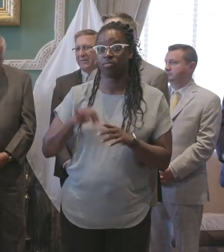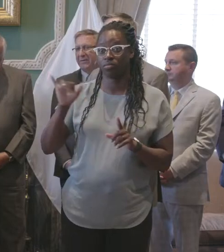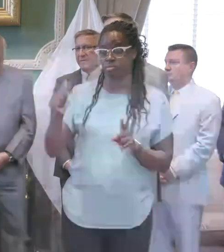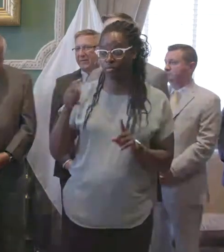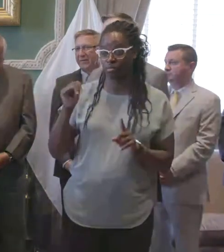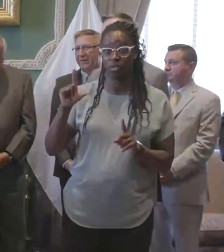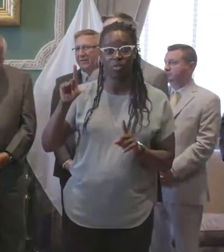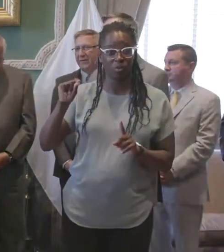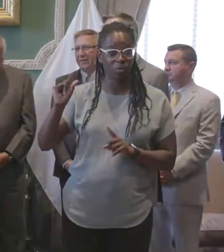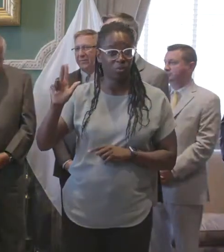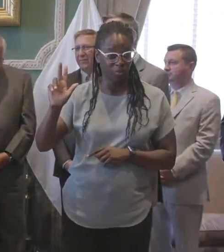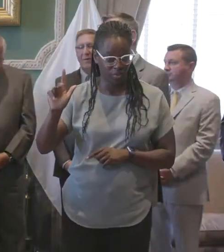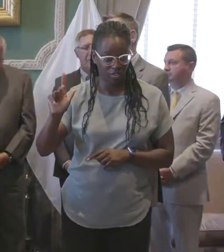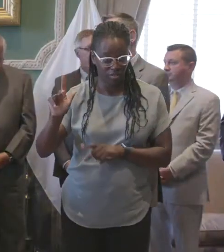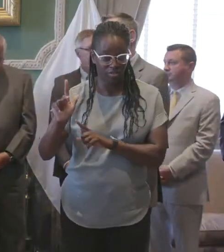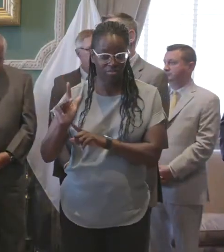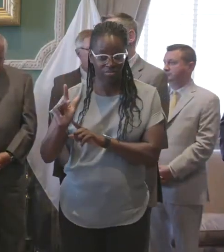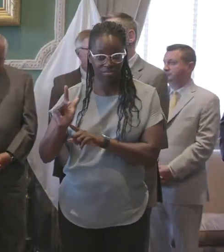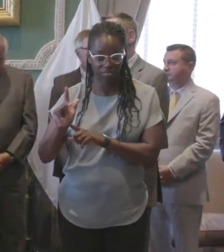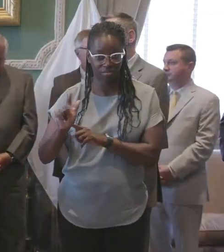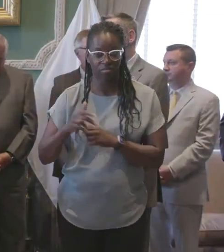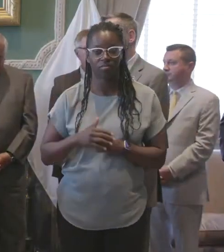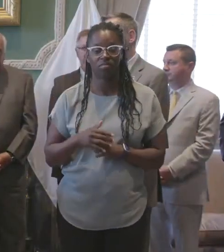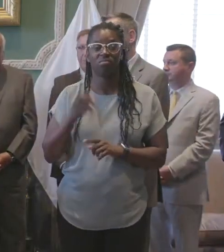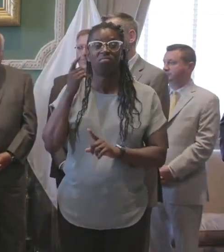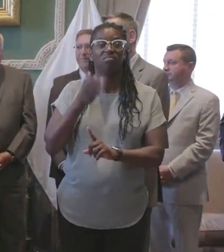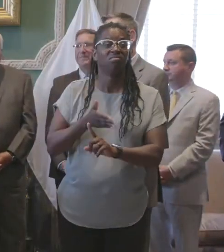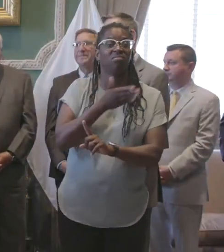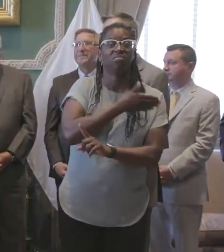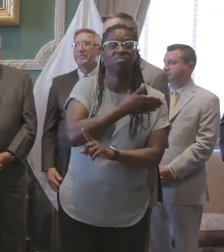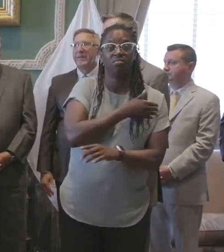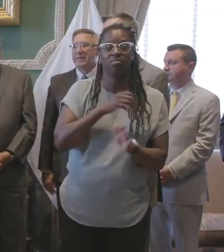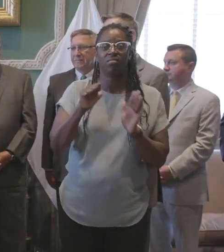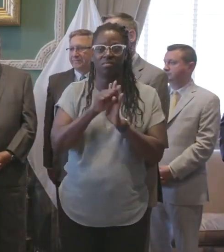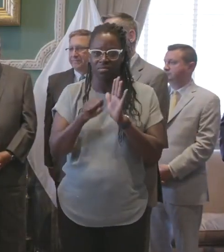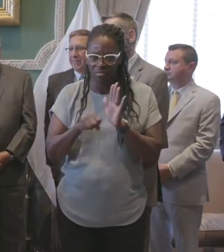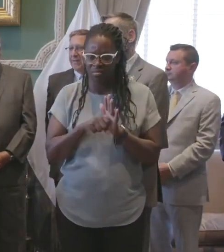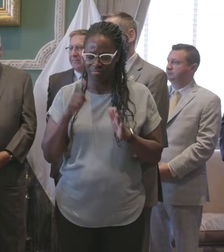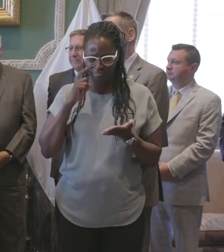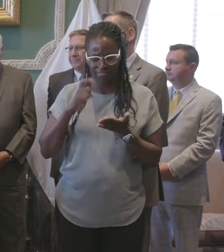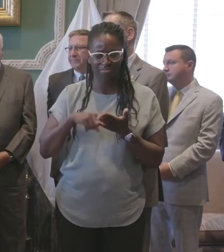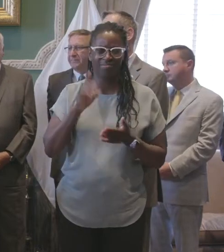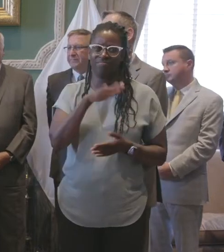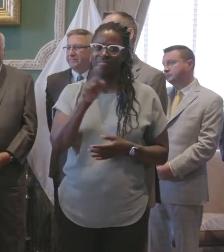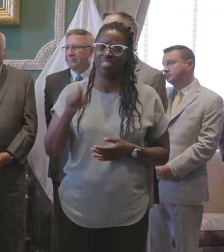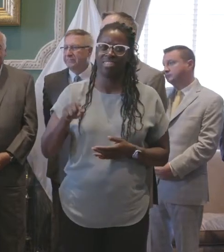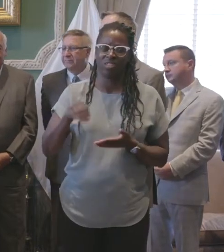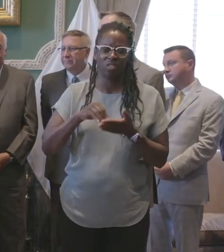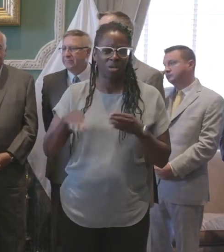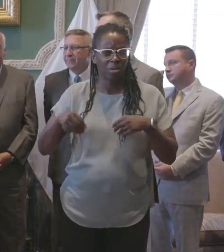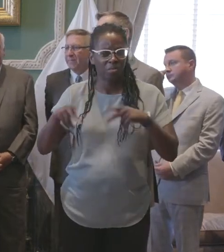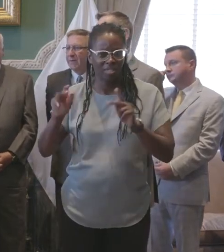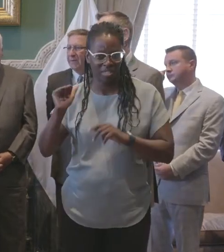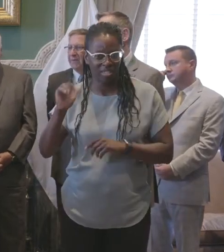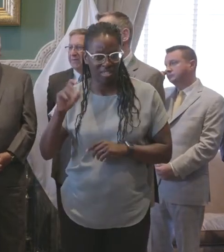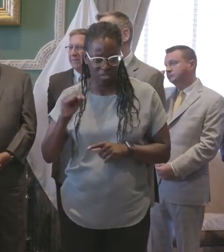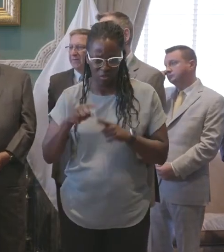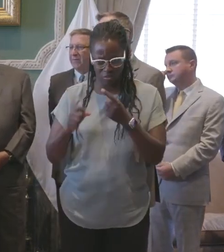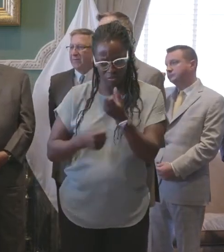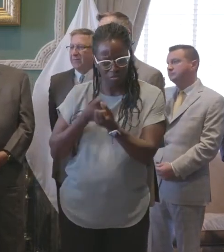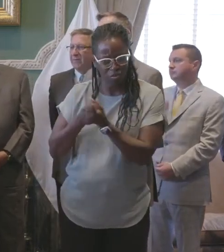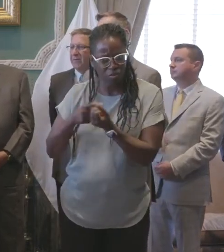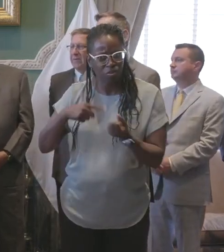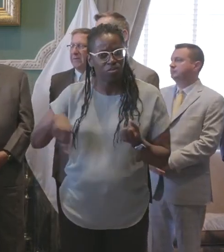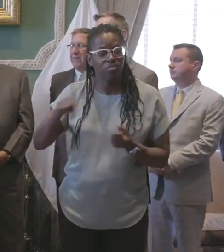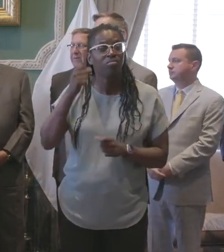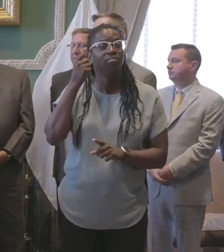we needed, the state needed, a student opportunity plan to support our residents, more than just a